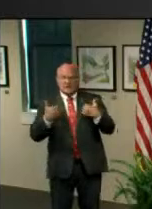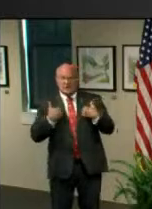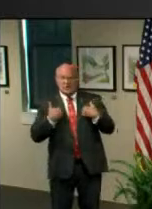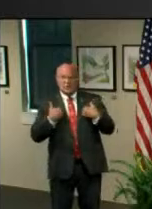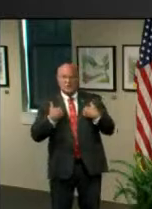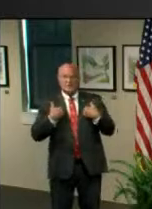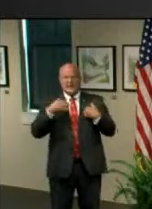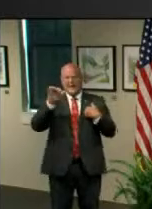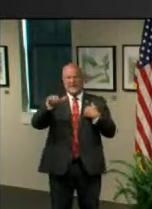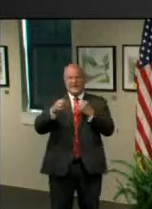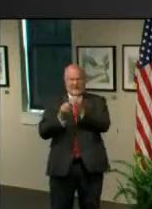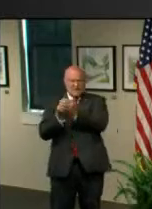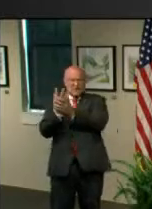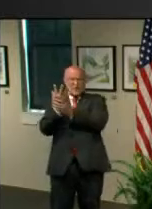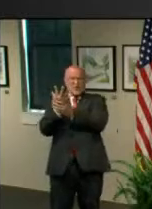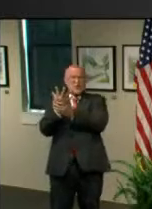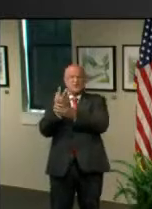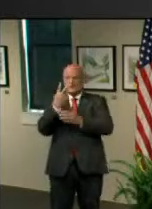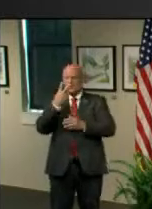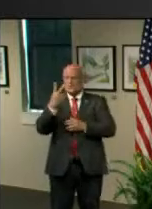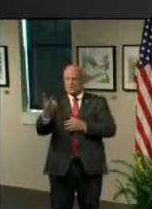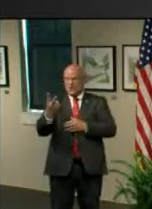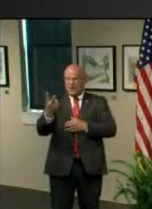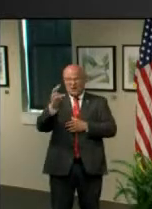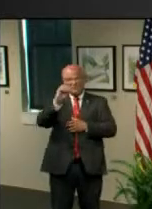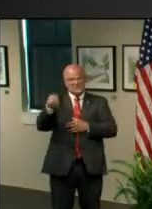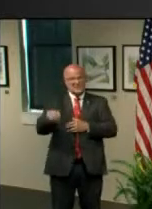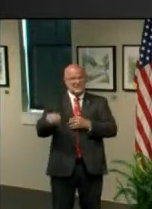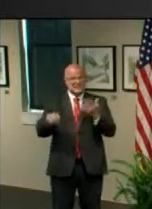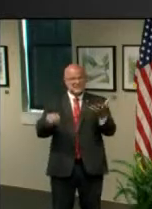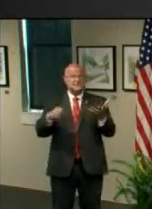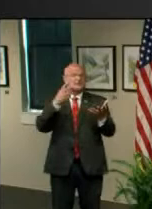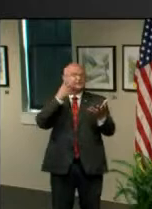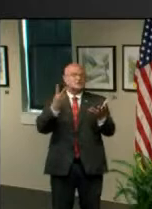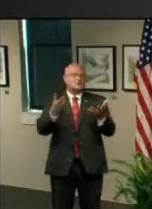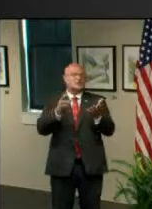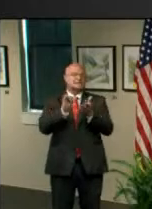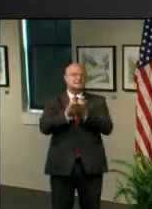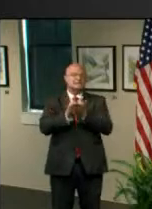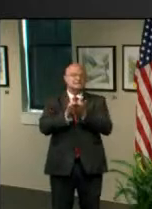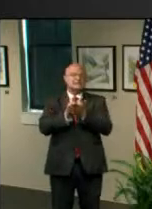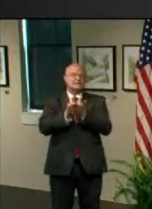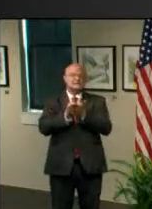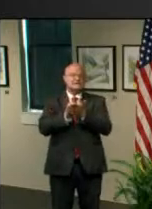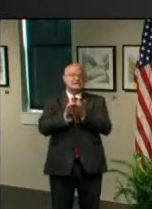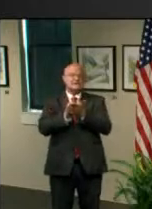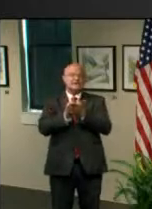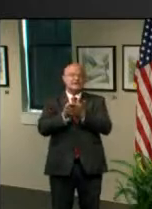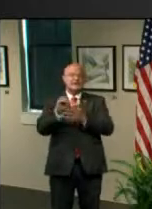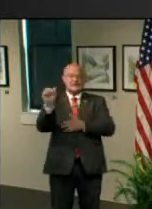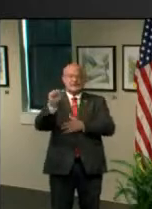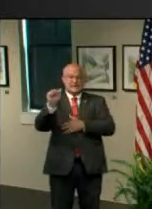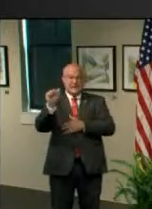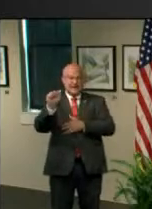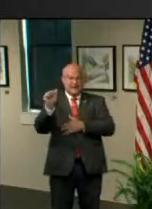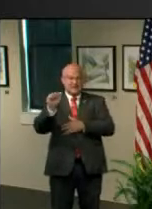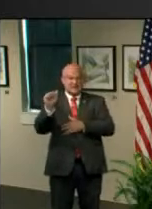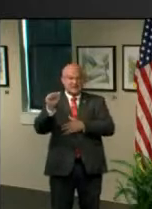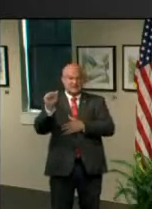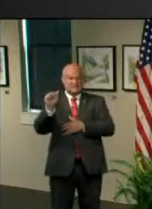had that growth that you saw in percentage-wise, you can see that on the rolling